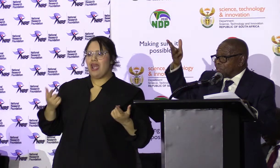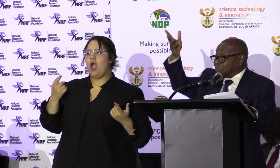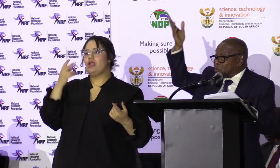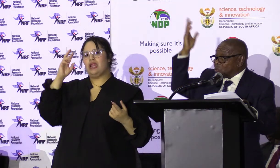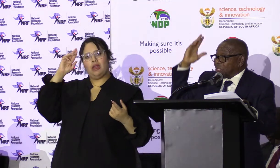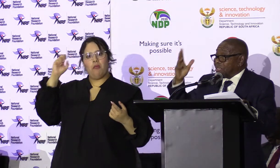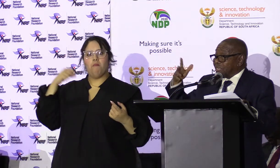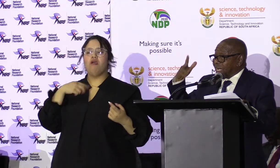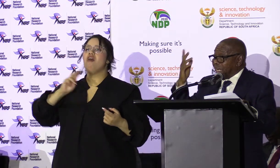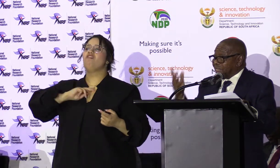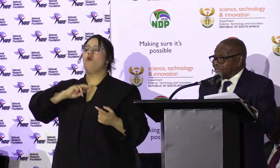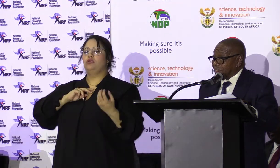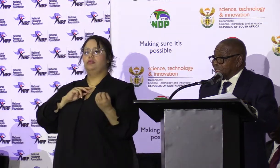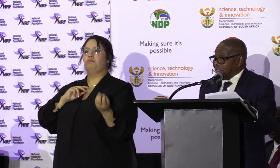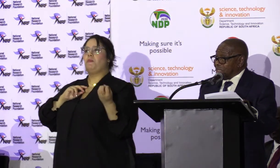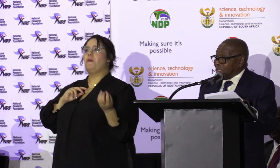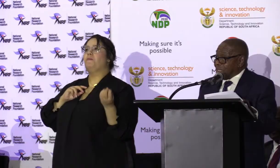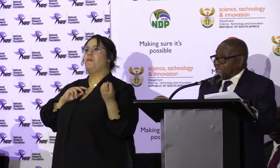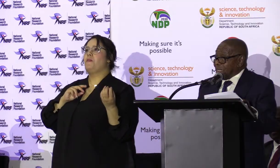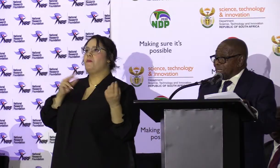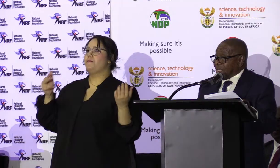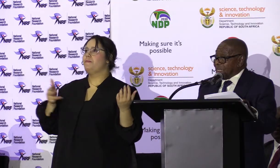the voice of usually that lady.